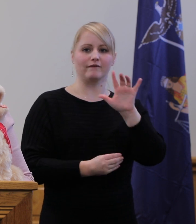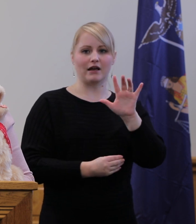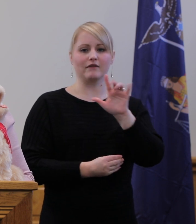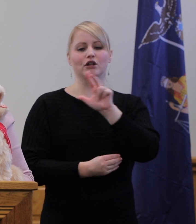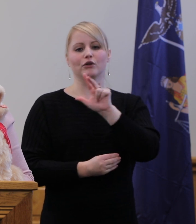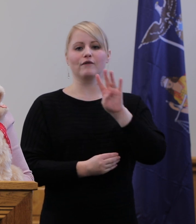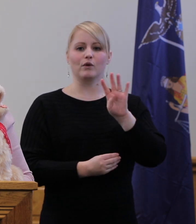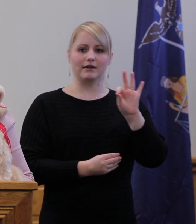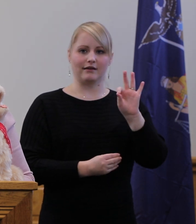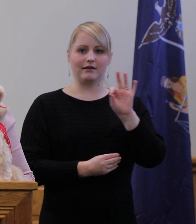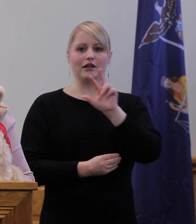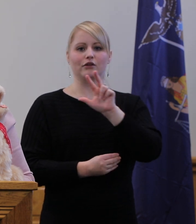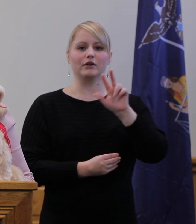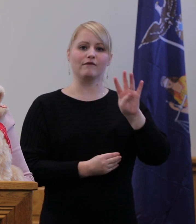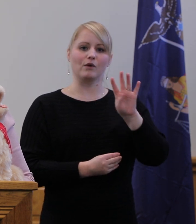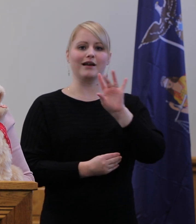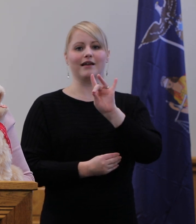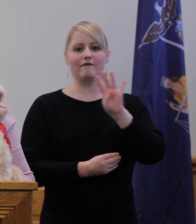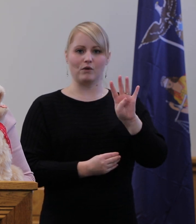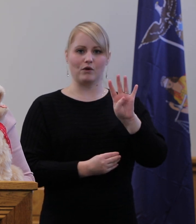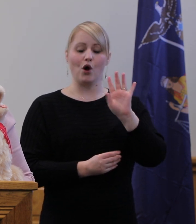315-349-3484, or you can email us at